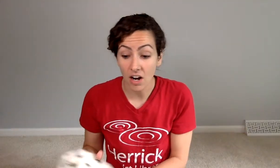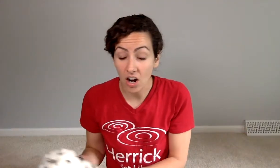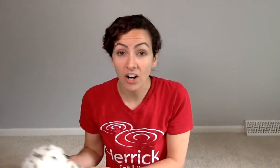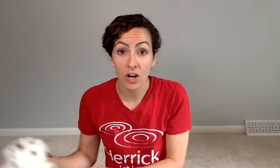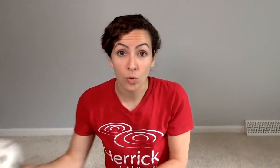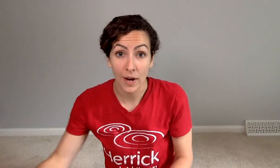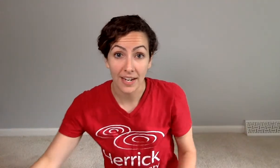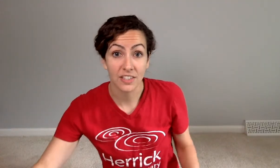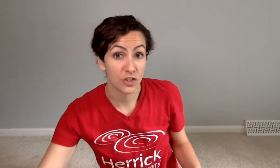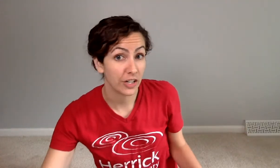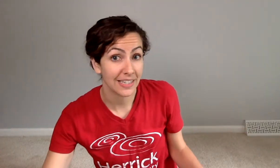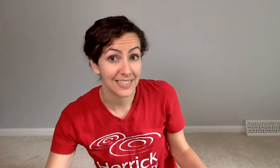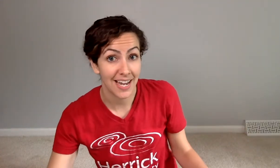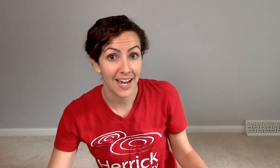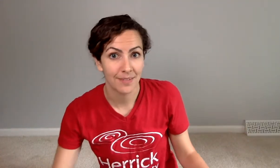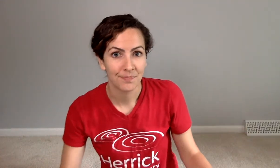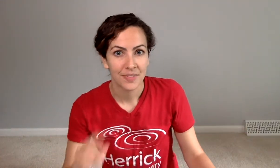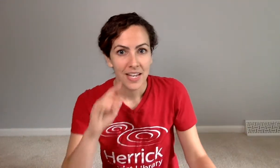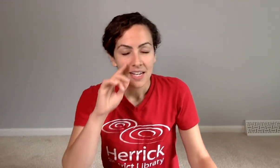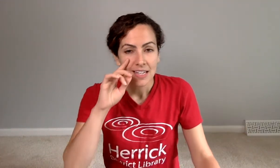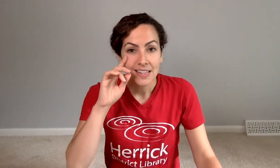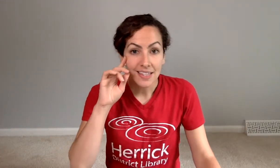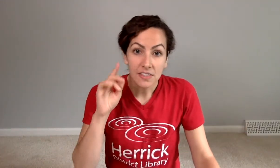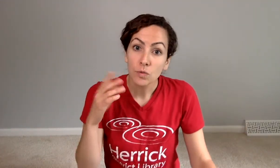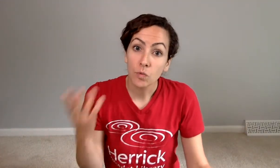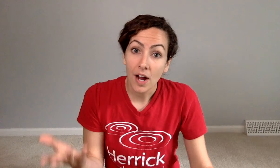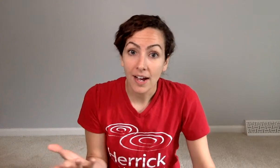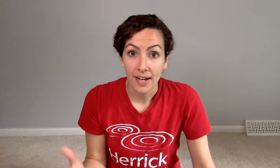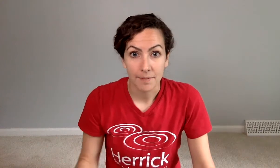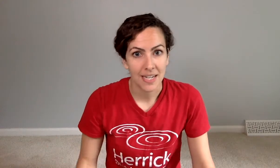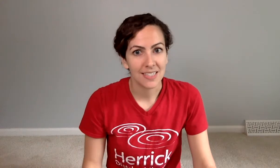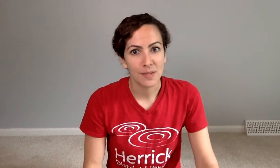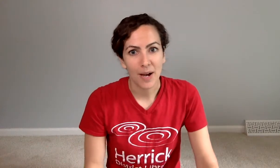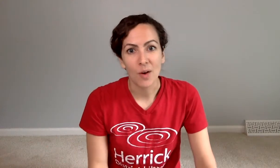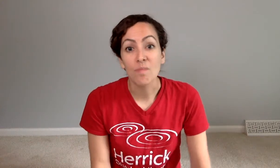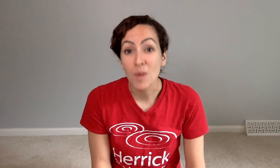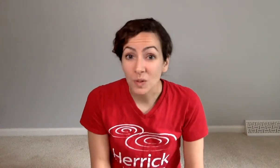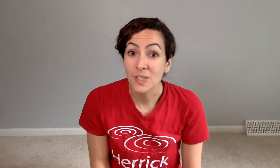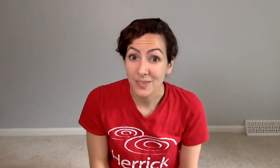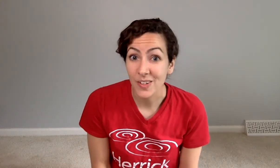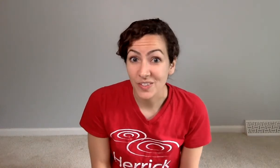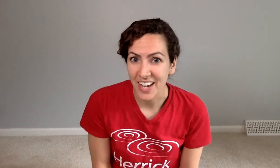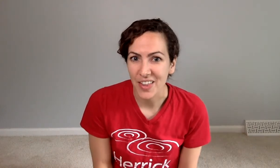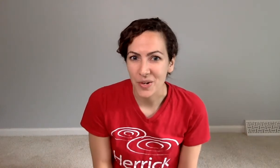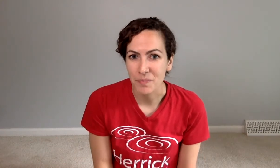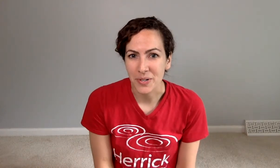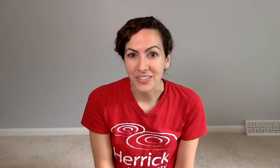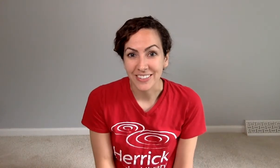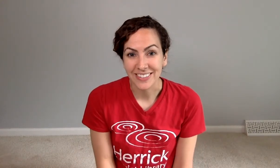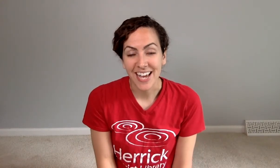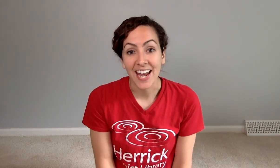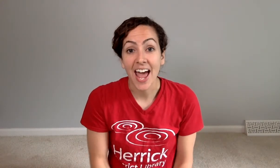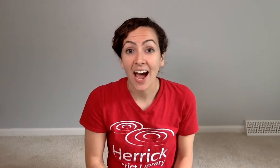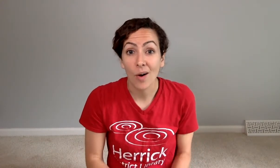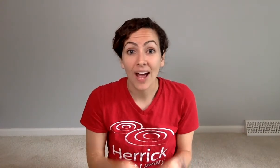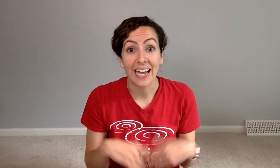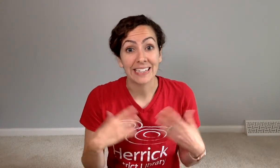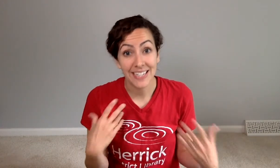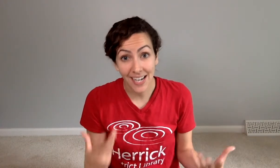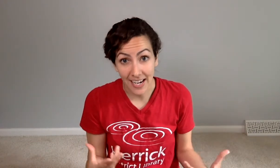are awake during the day. This rhyme is about most of those other birds and how at